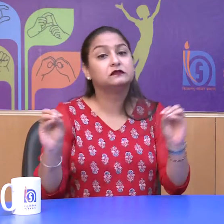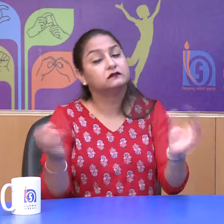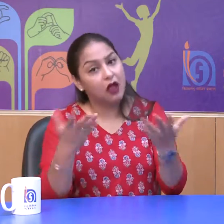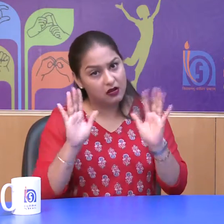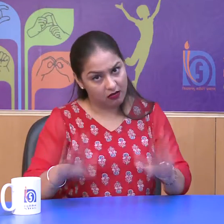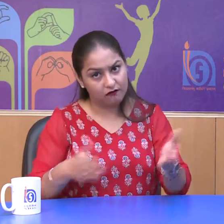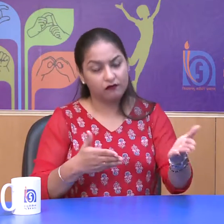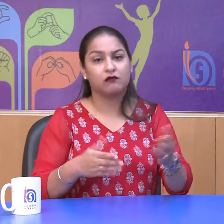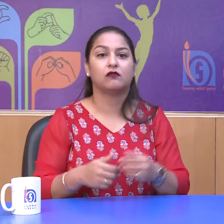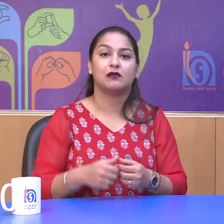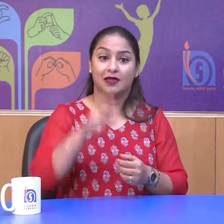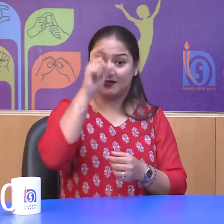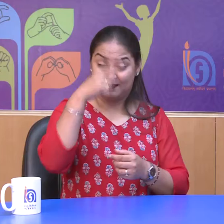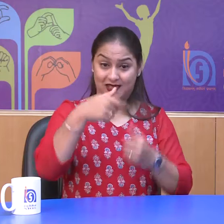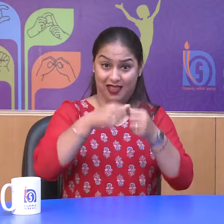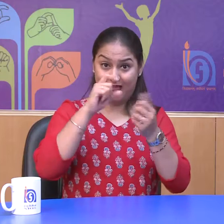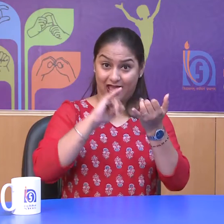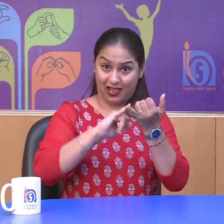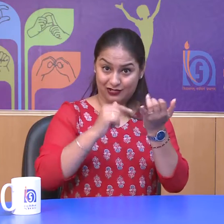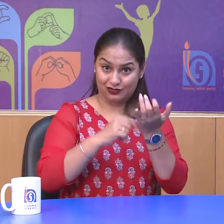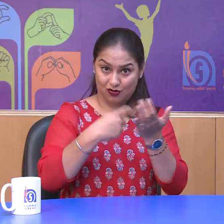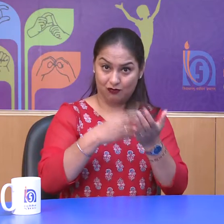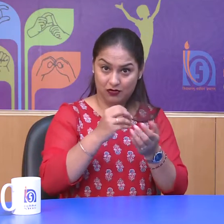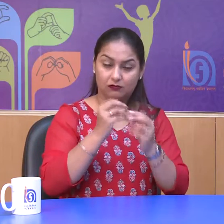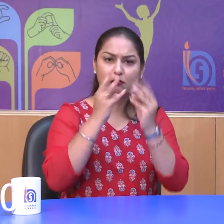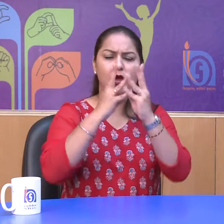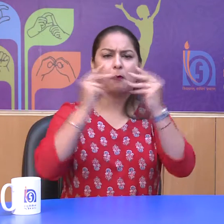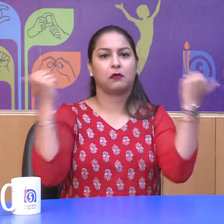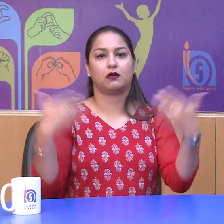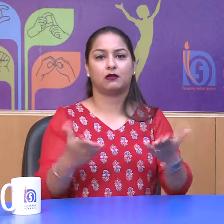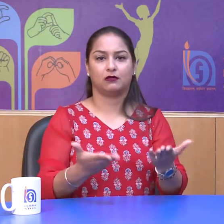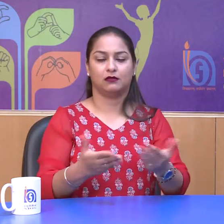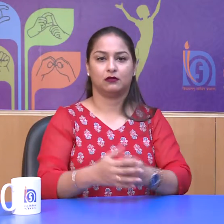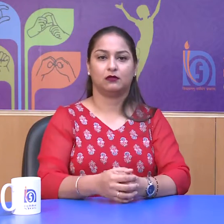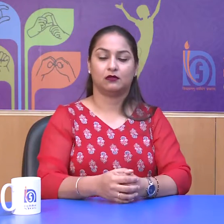established astronomical notions appeared. Mahendra Suri.